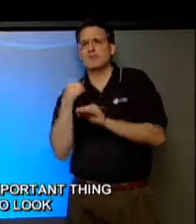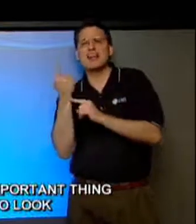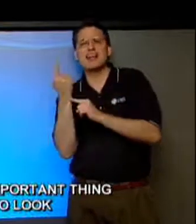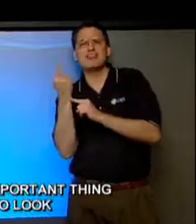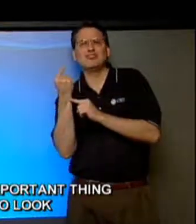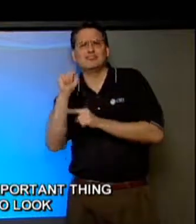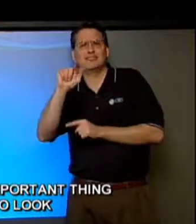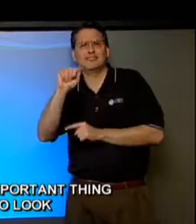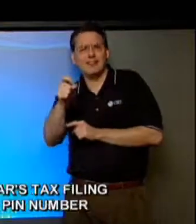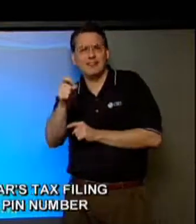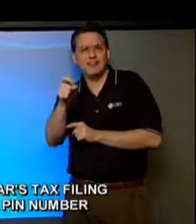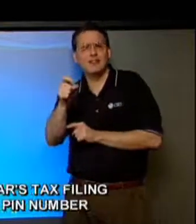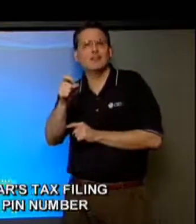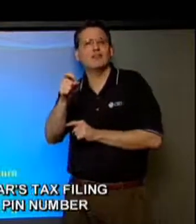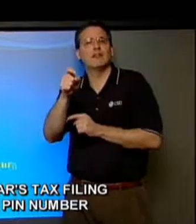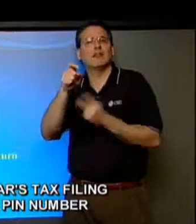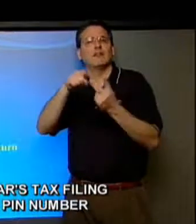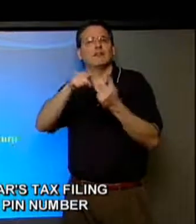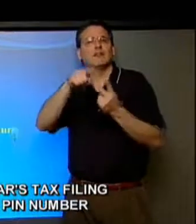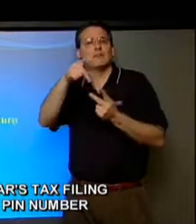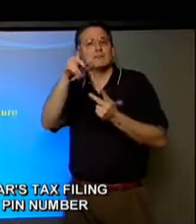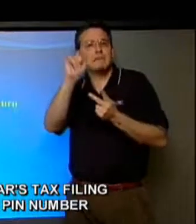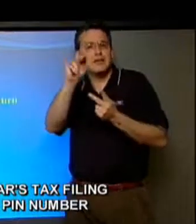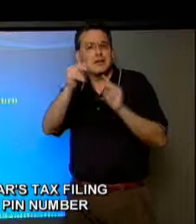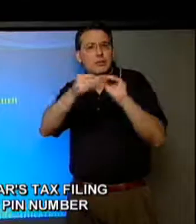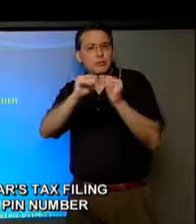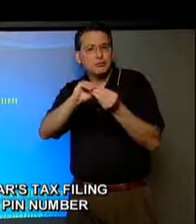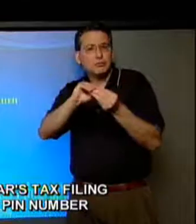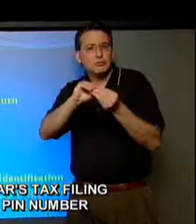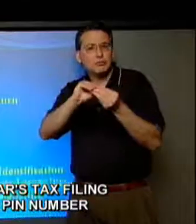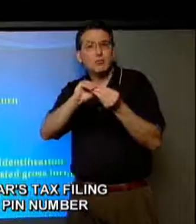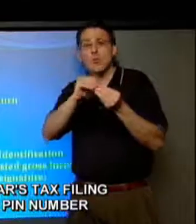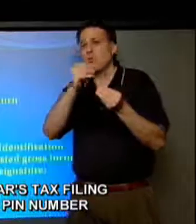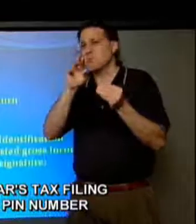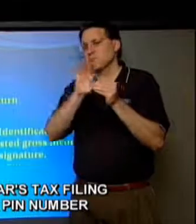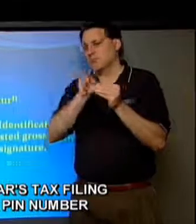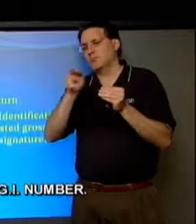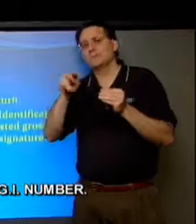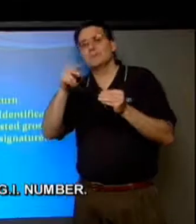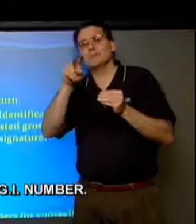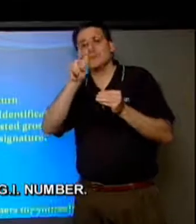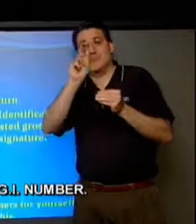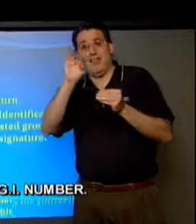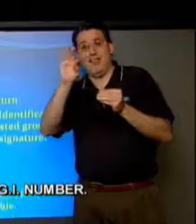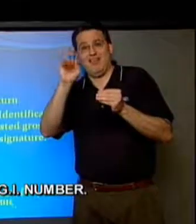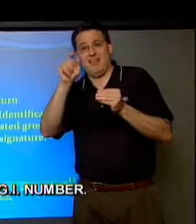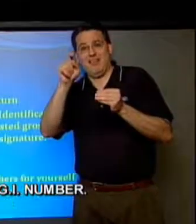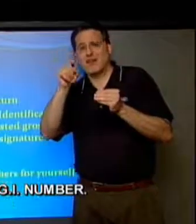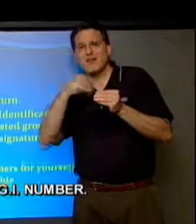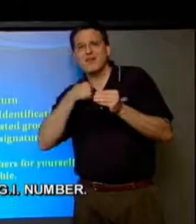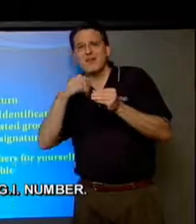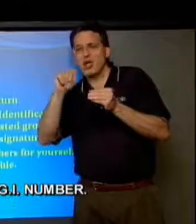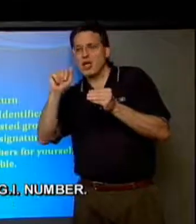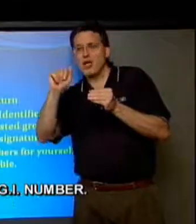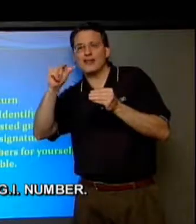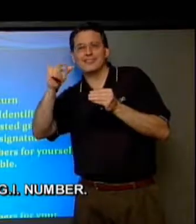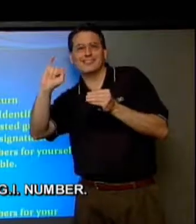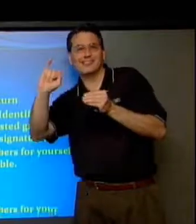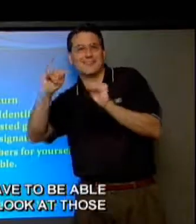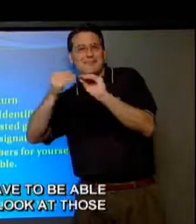is to look at last year's tax filing, or your PIN number, or an AGI number, and you have to